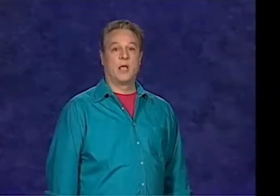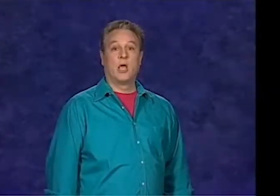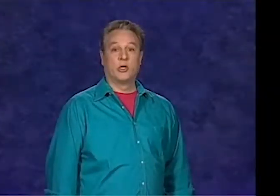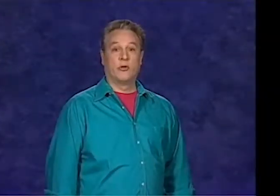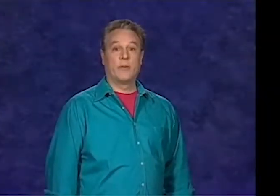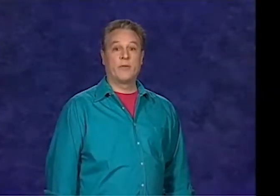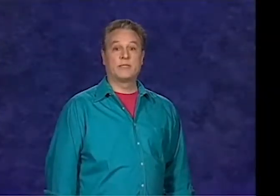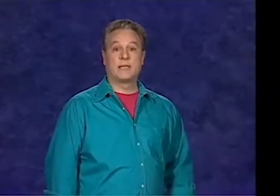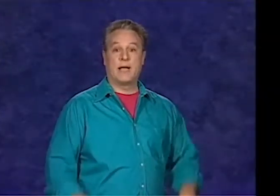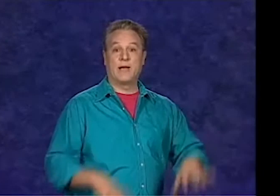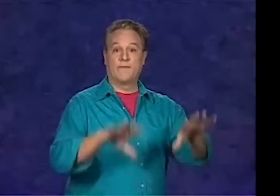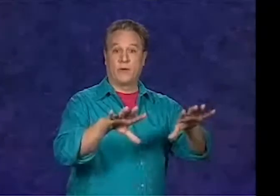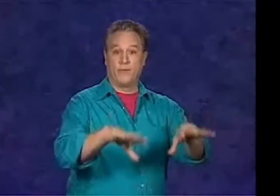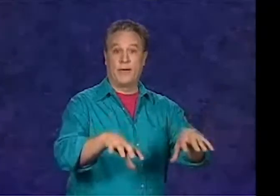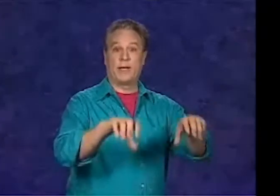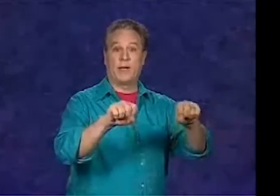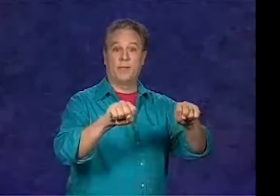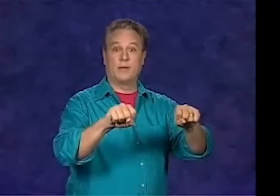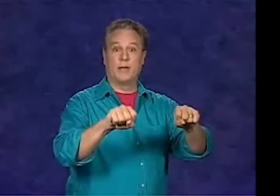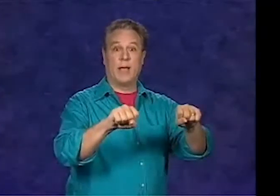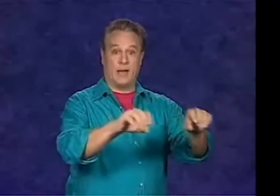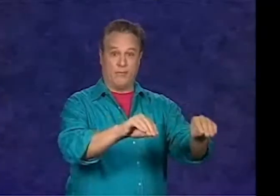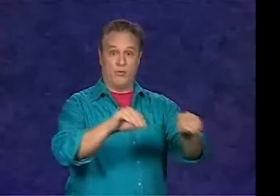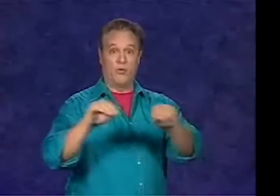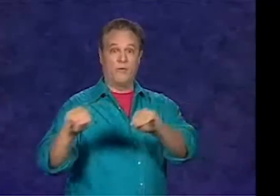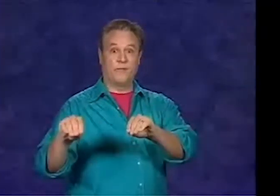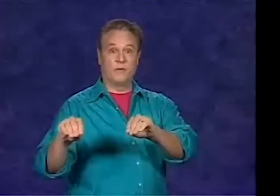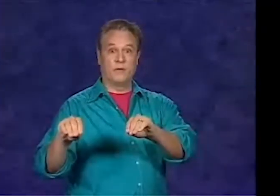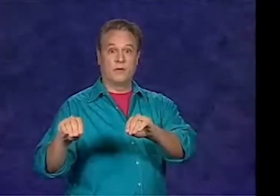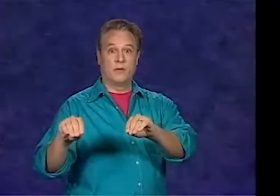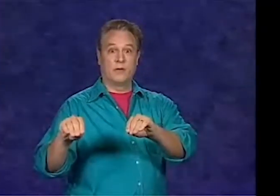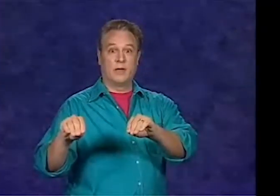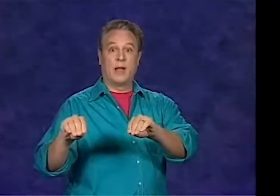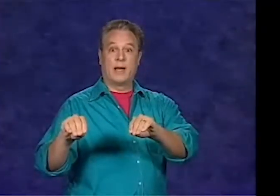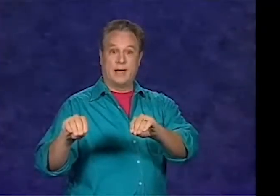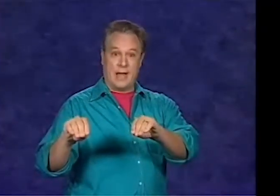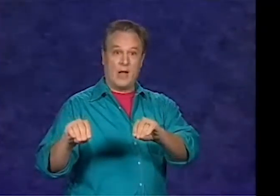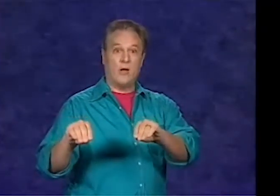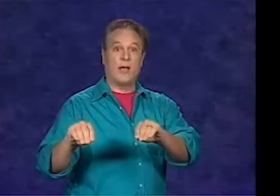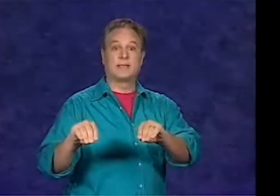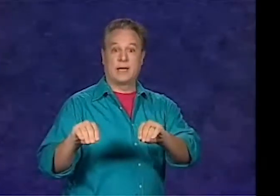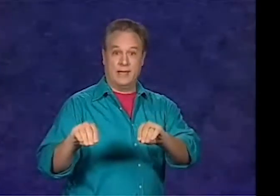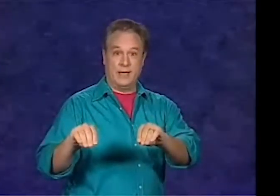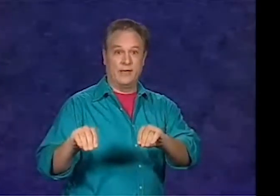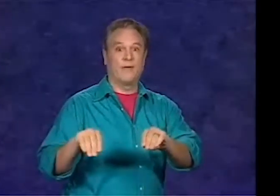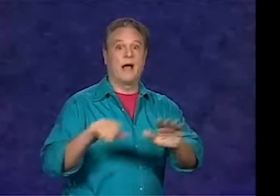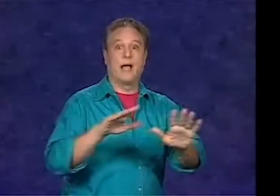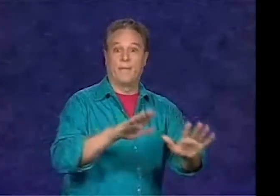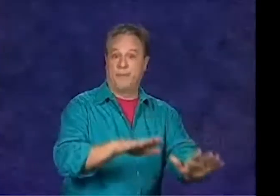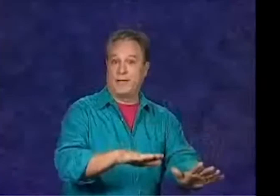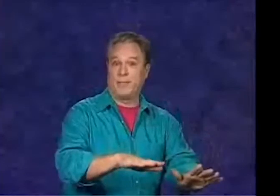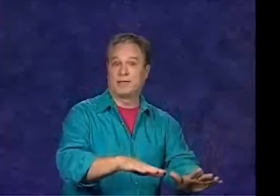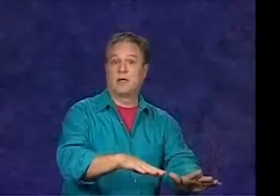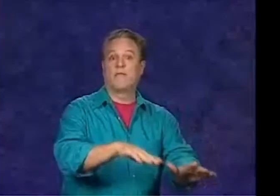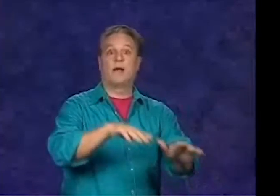You remember the sign for pick up and move? Now, as I leave, I'm picking myself up and moving away from